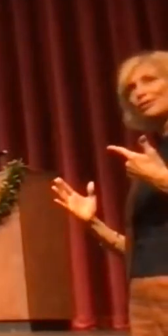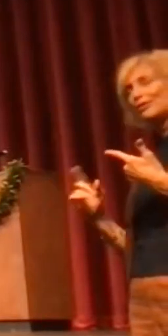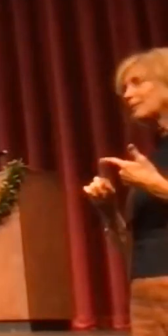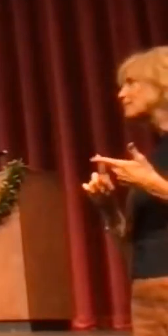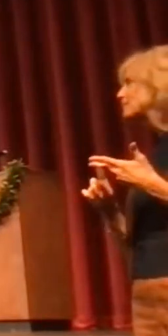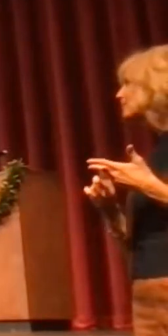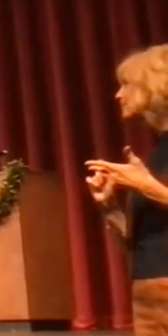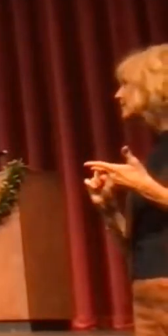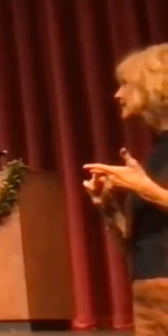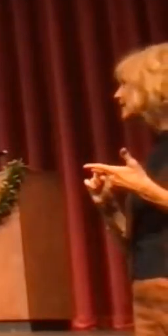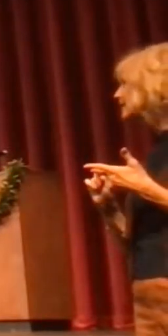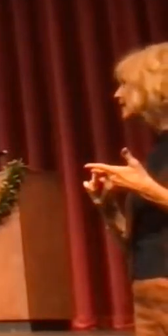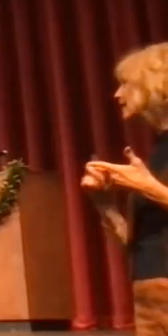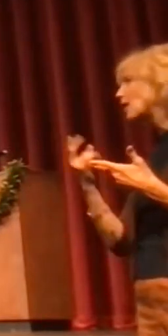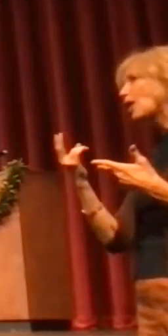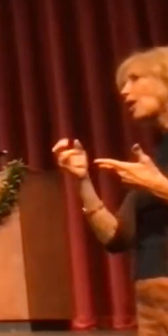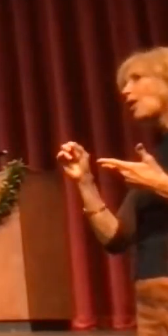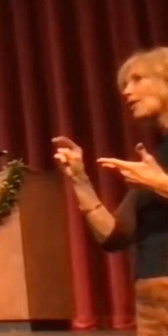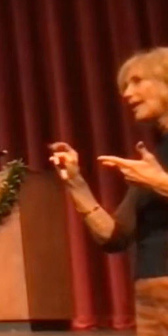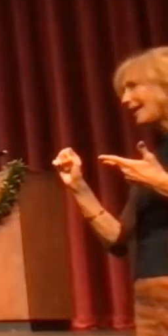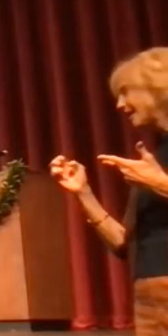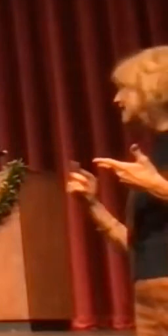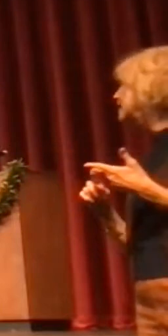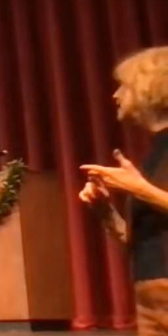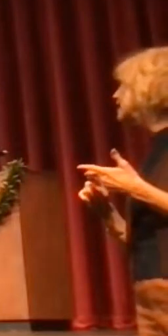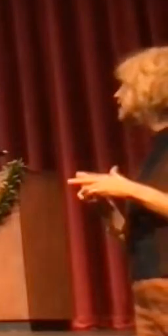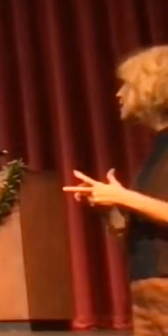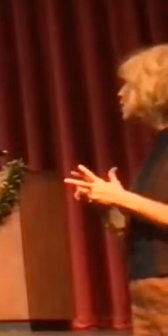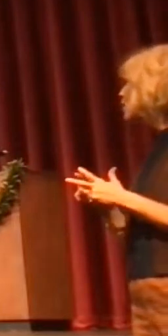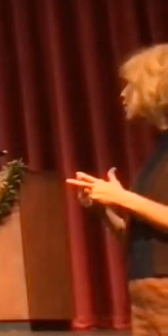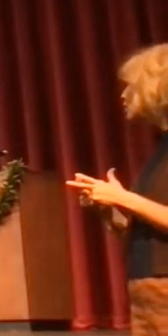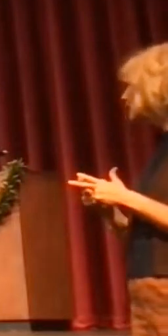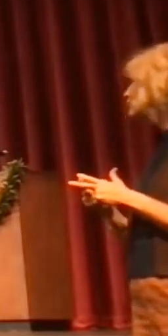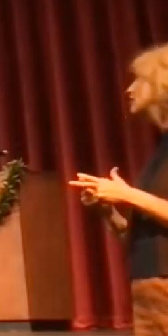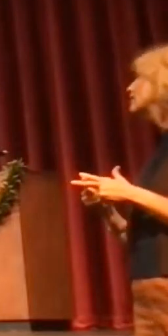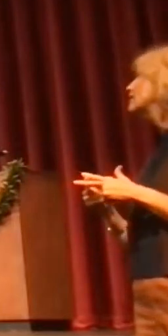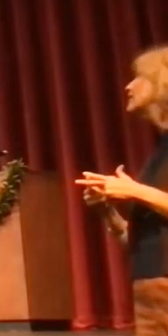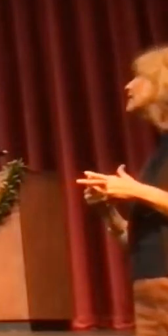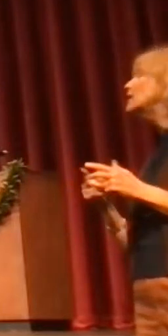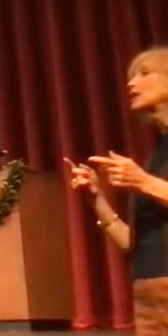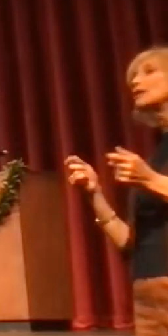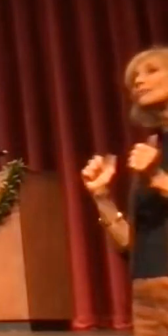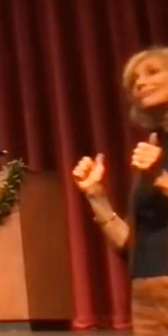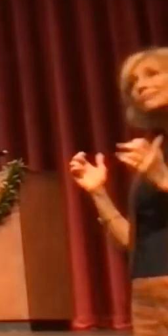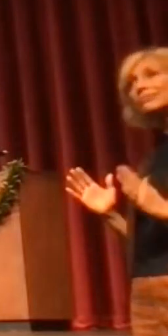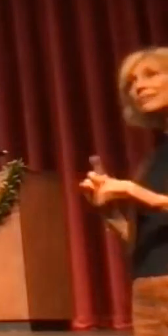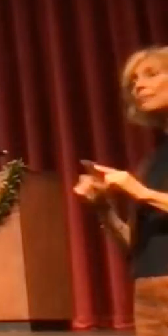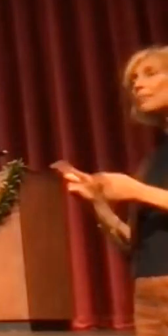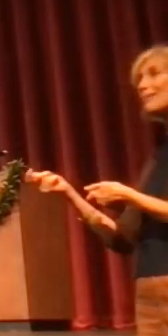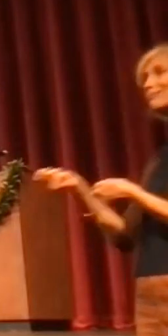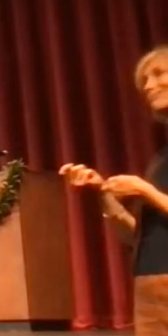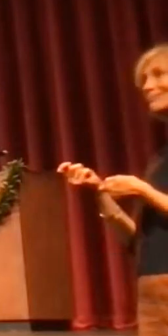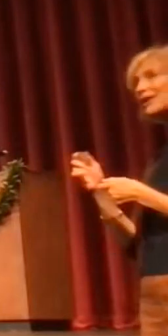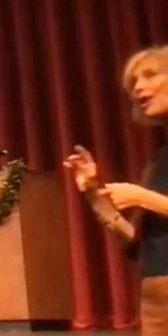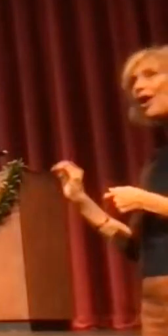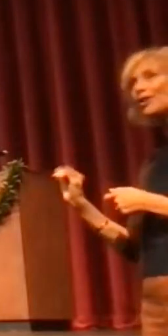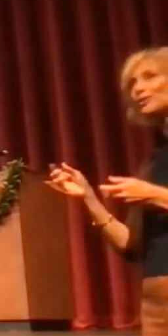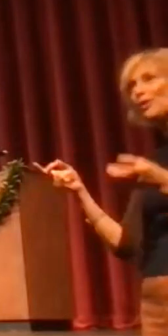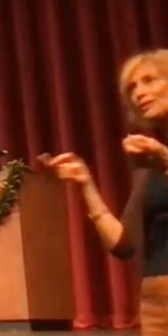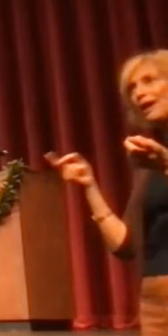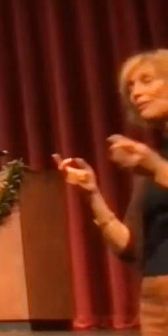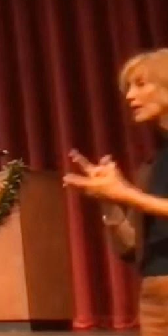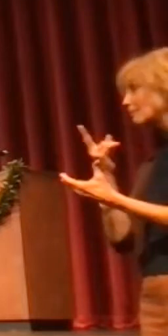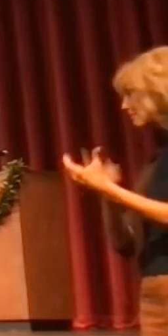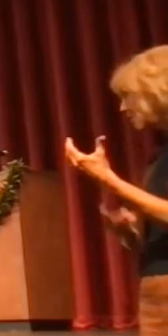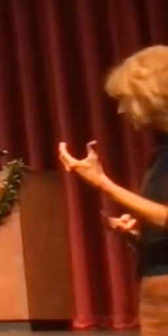groups. And then Tony, who originally was an advisor dramaturg, but we ended up putting him in to also direct. So he